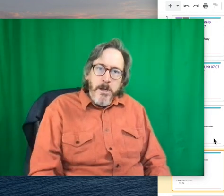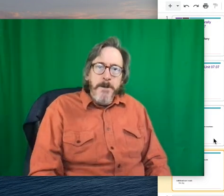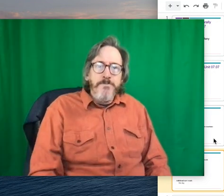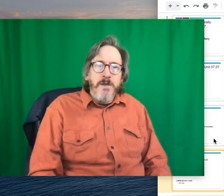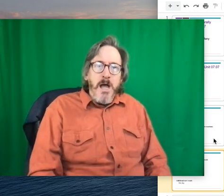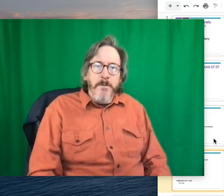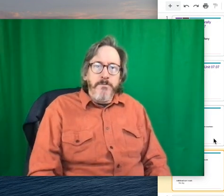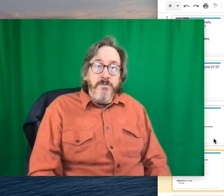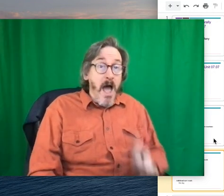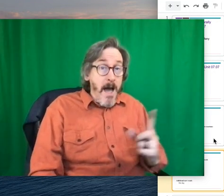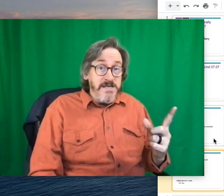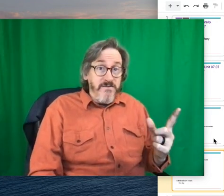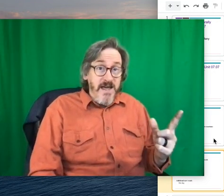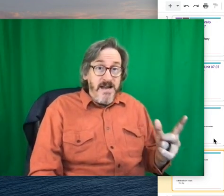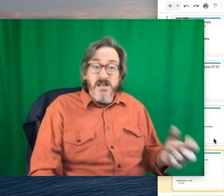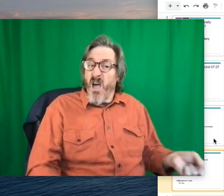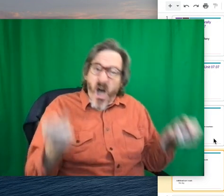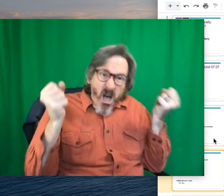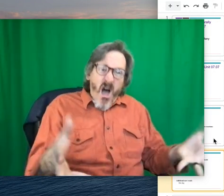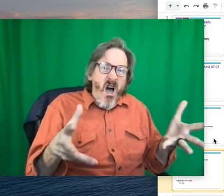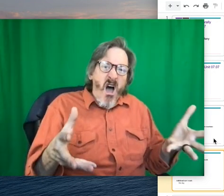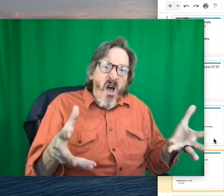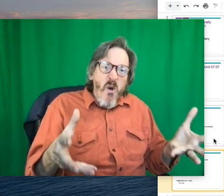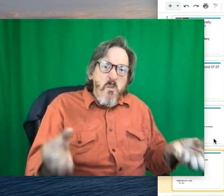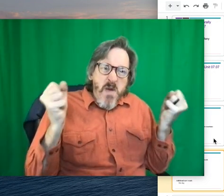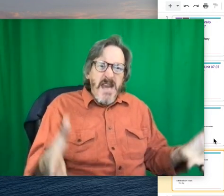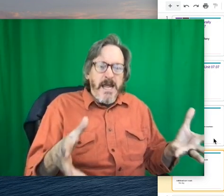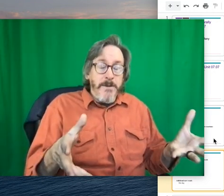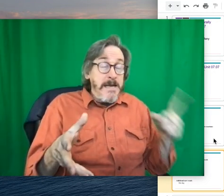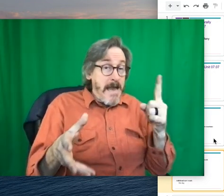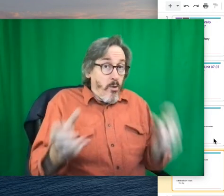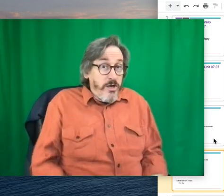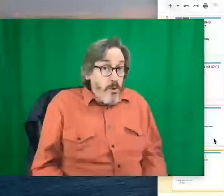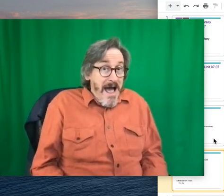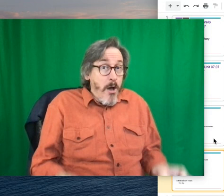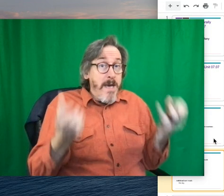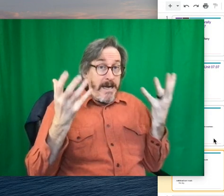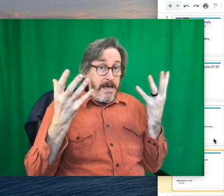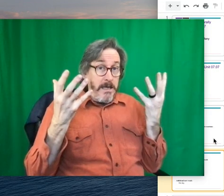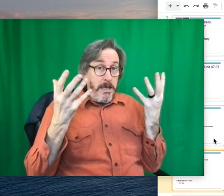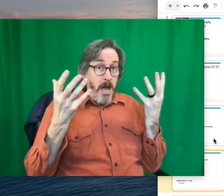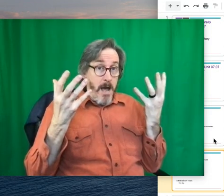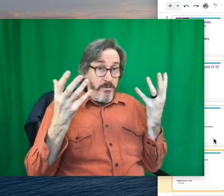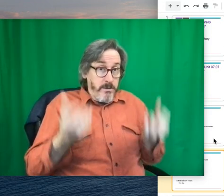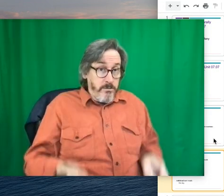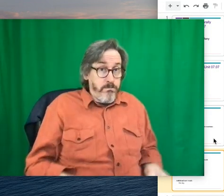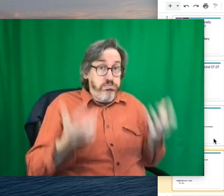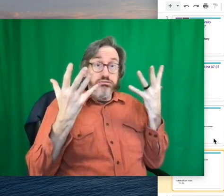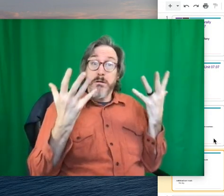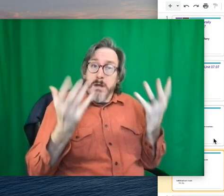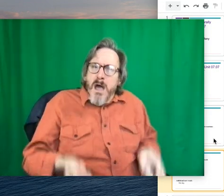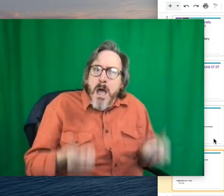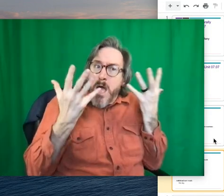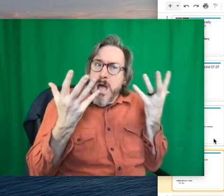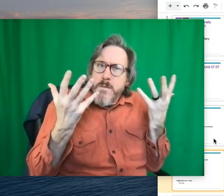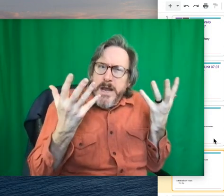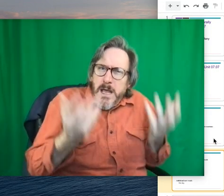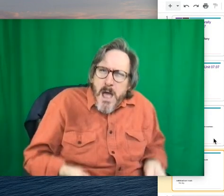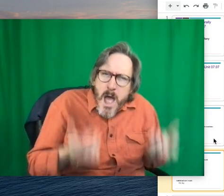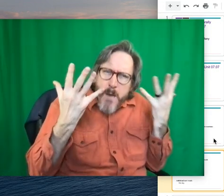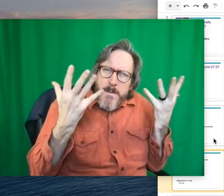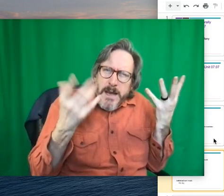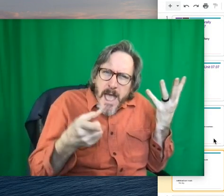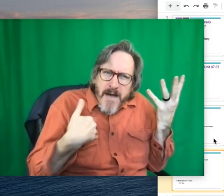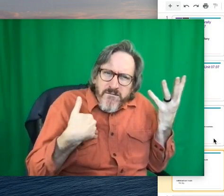several. Opposite of that is many. Now, we do how many up.